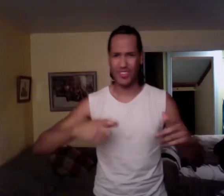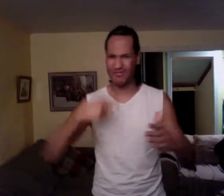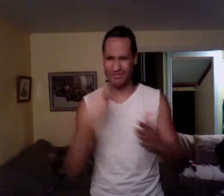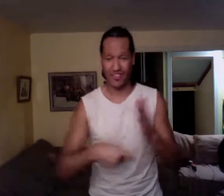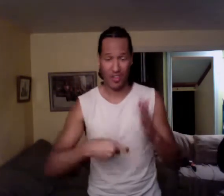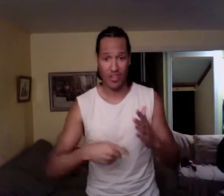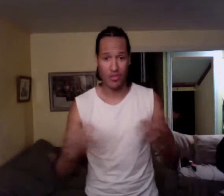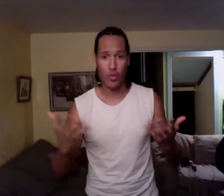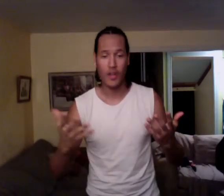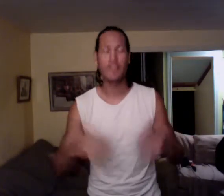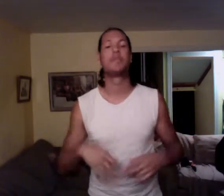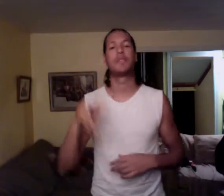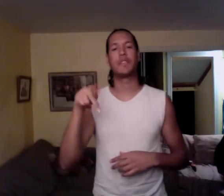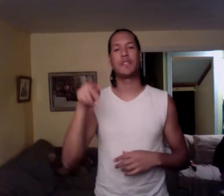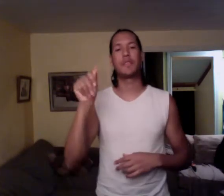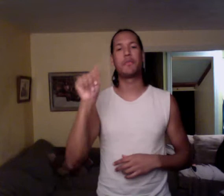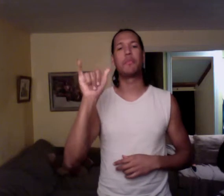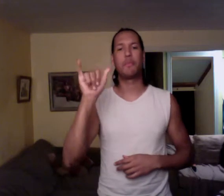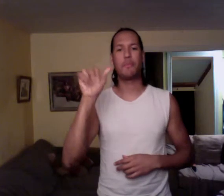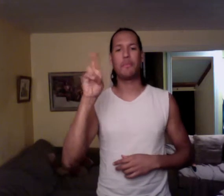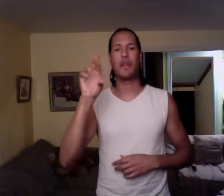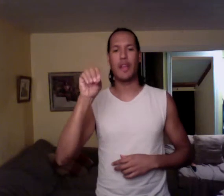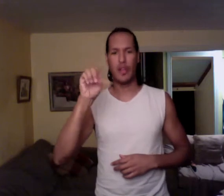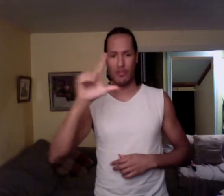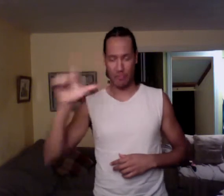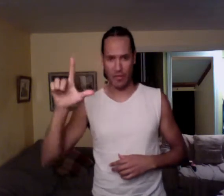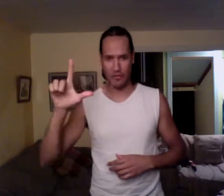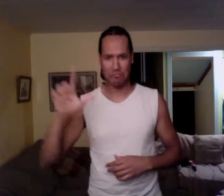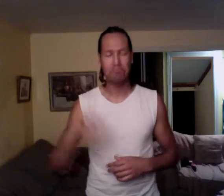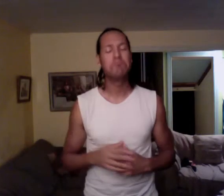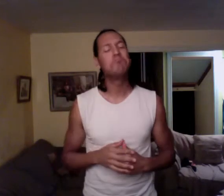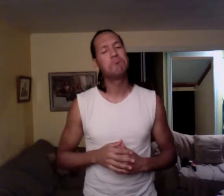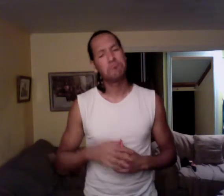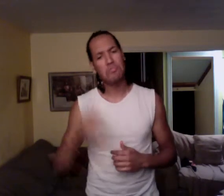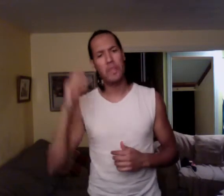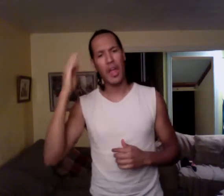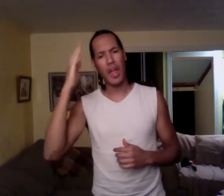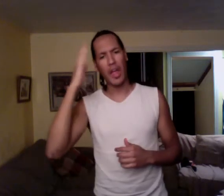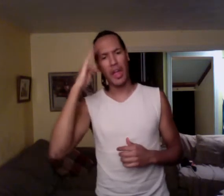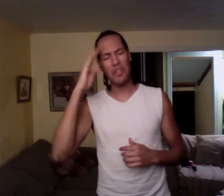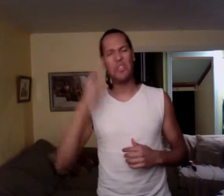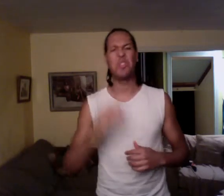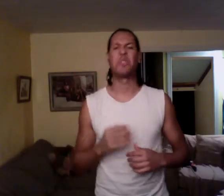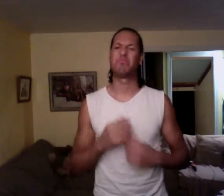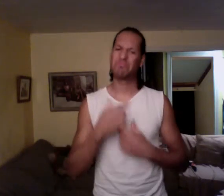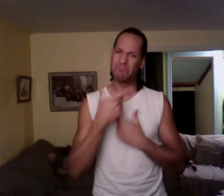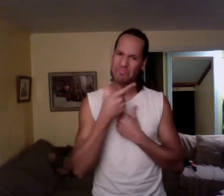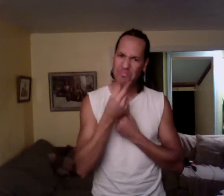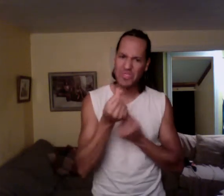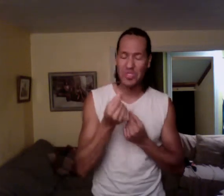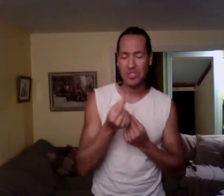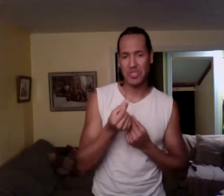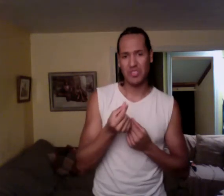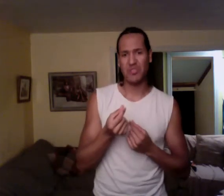payroll. So I thought it might be interesting to kind of talk a little bit about how time cards actually